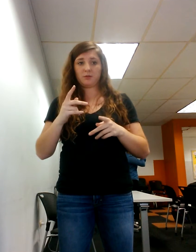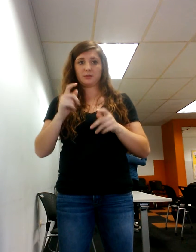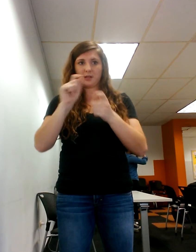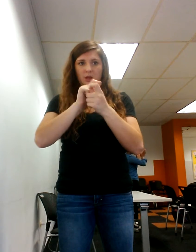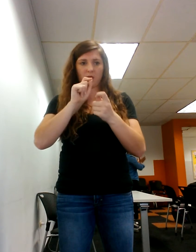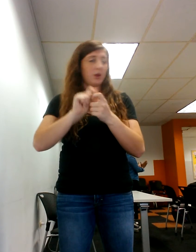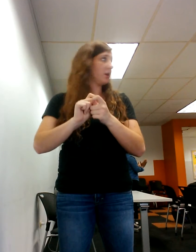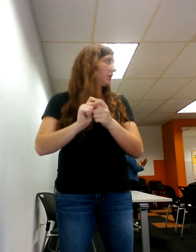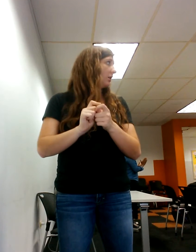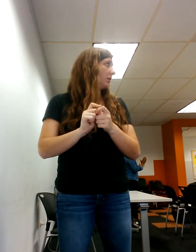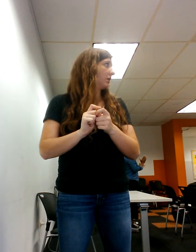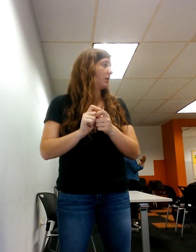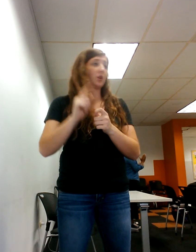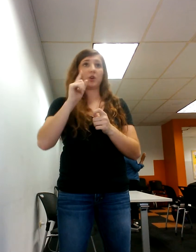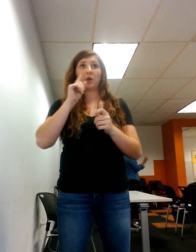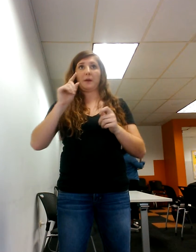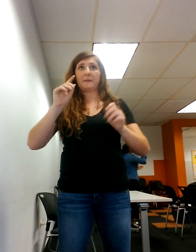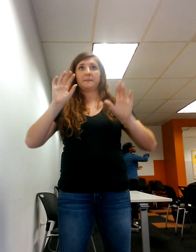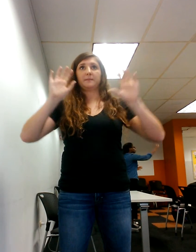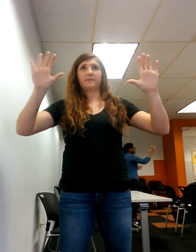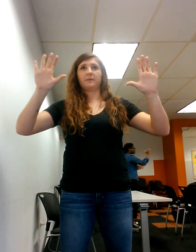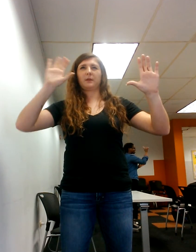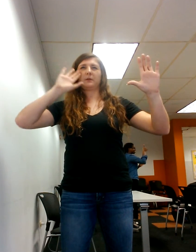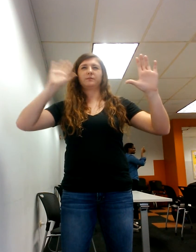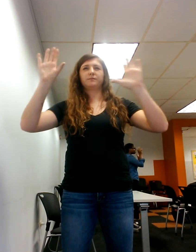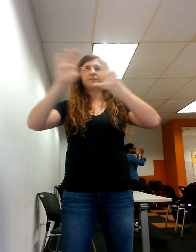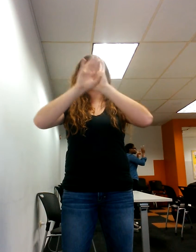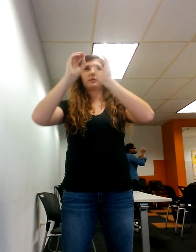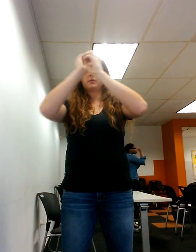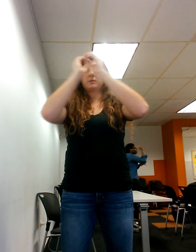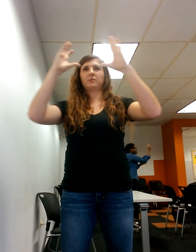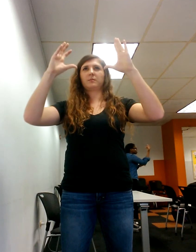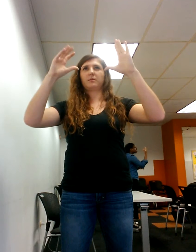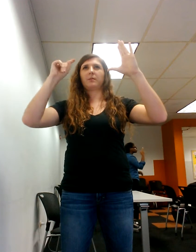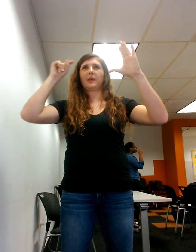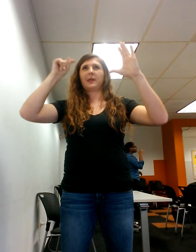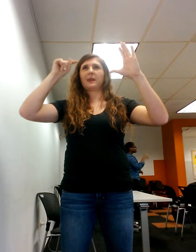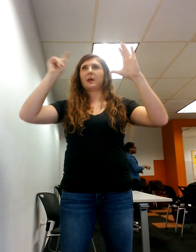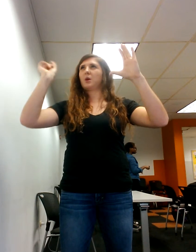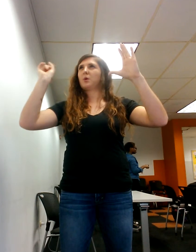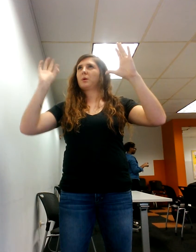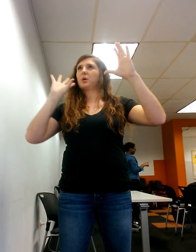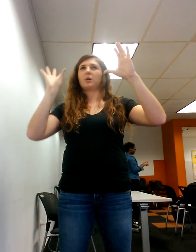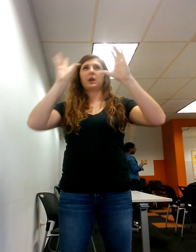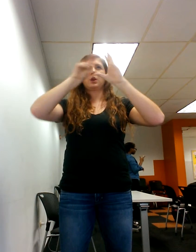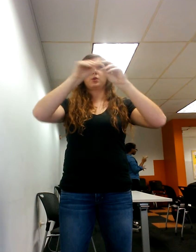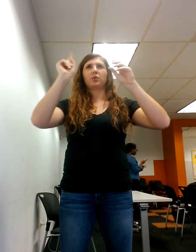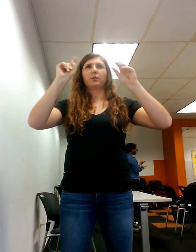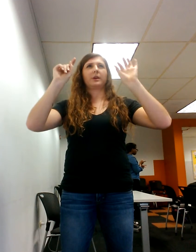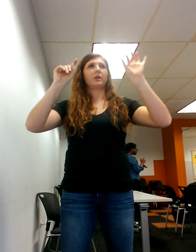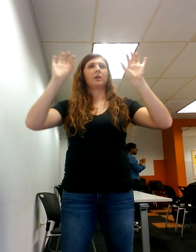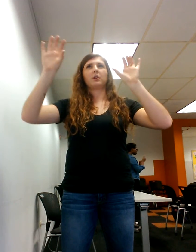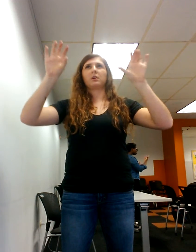to picture your map, and you just have to think to yourself, where does that comment fit in here? Oh, he's back to talking